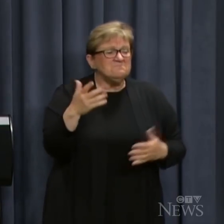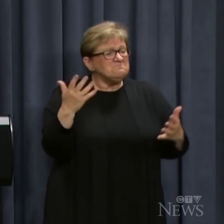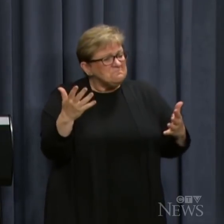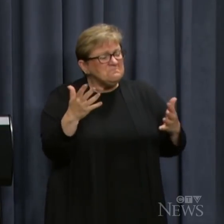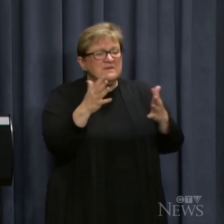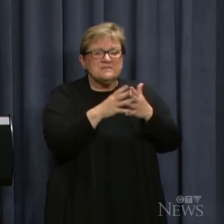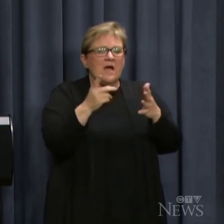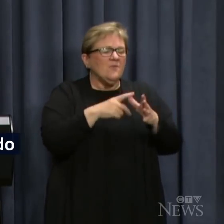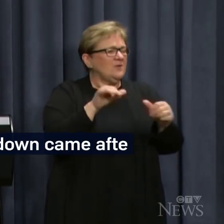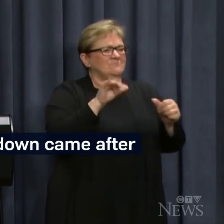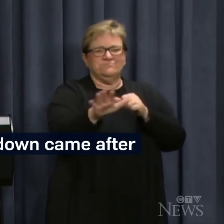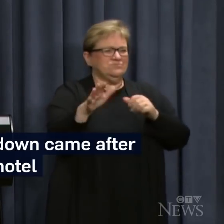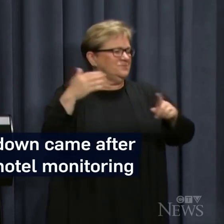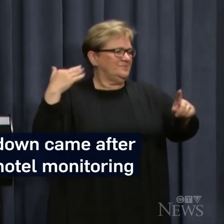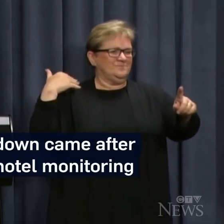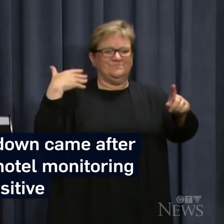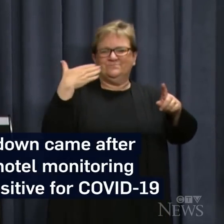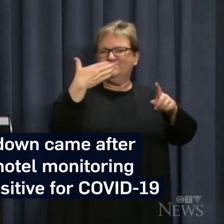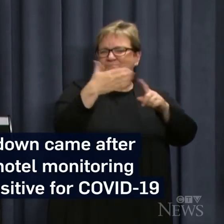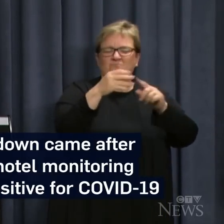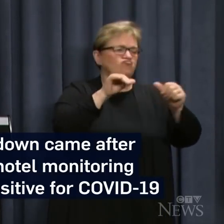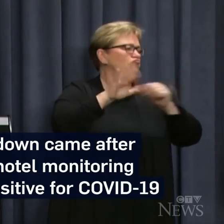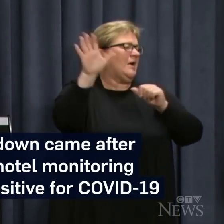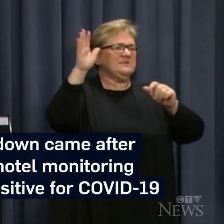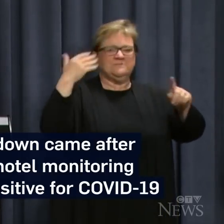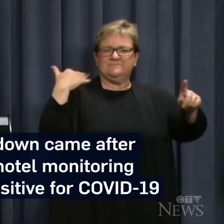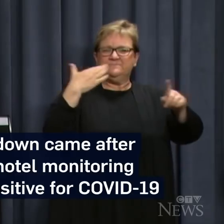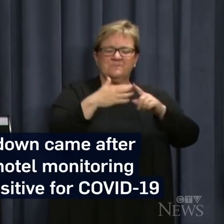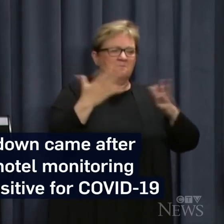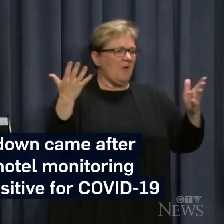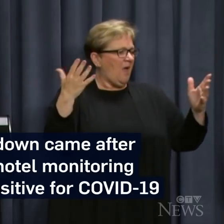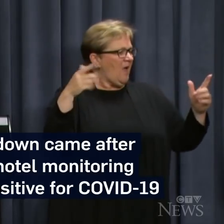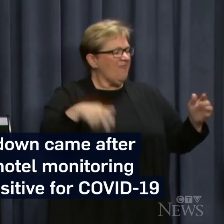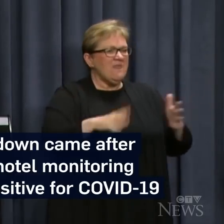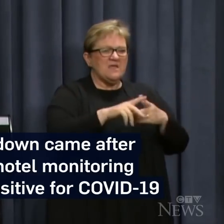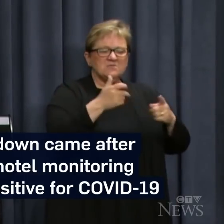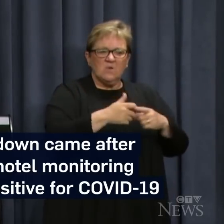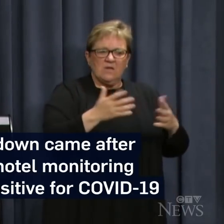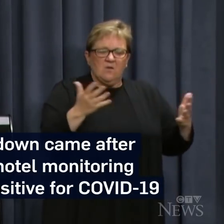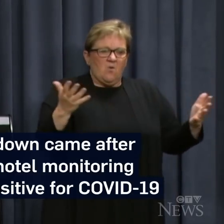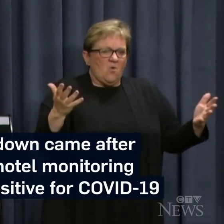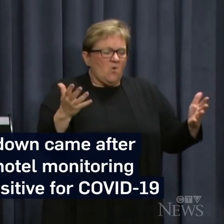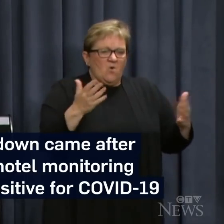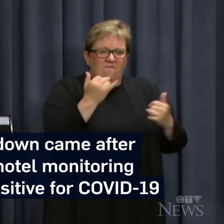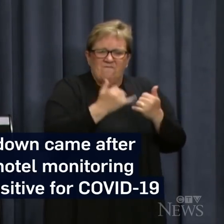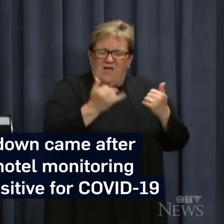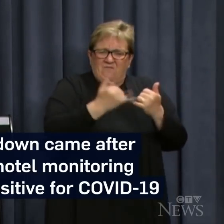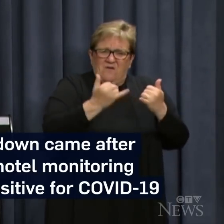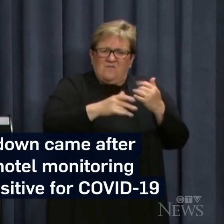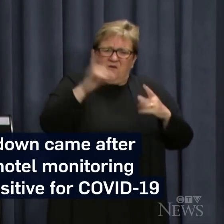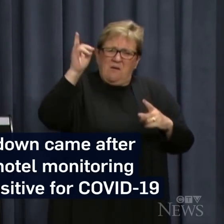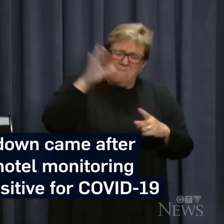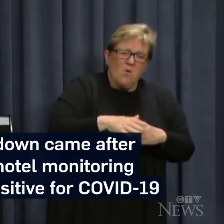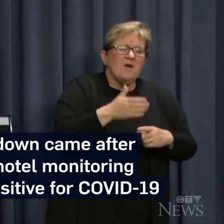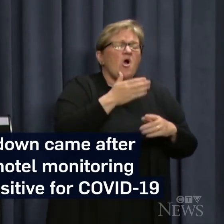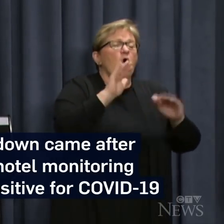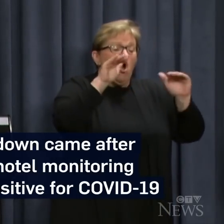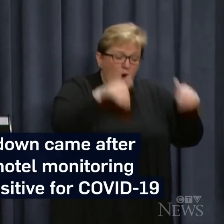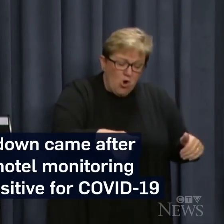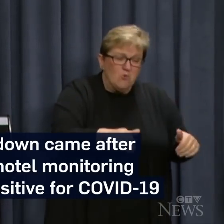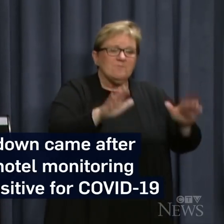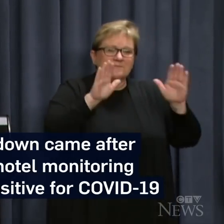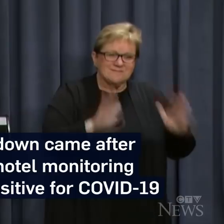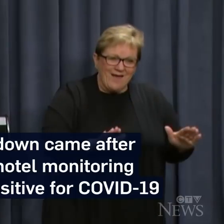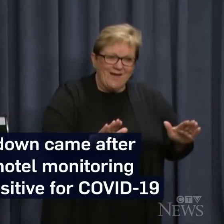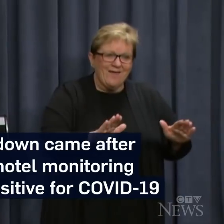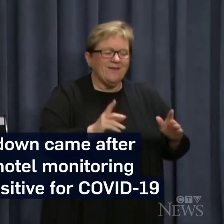Western Australians have done so well for so long, but this week it is absolutely crucial that we stay home,